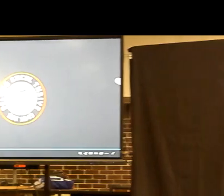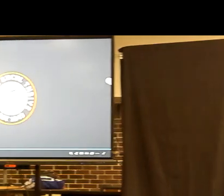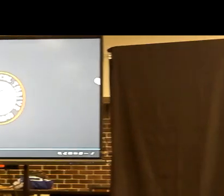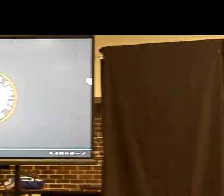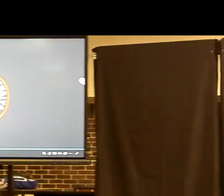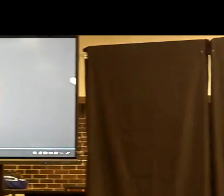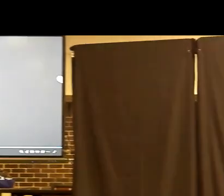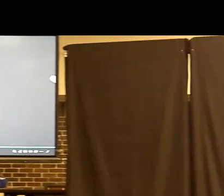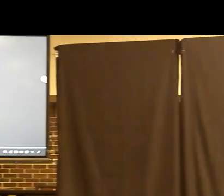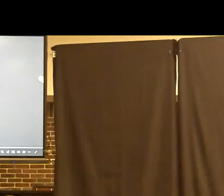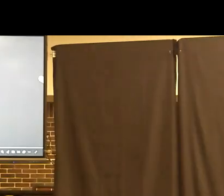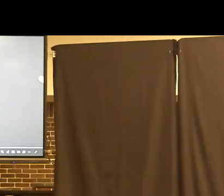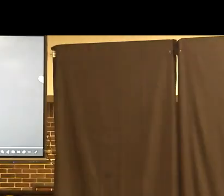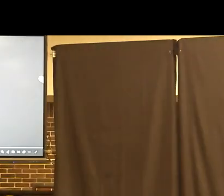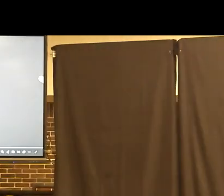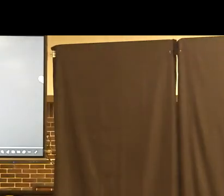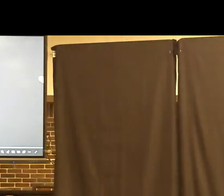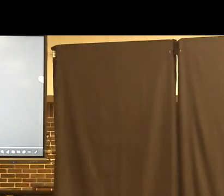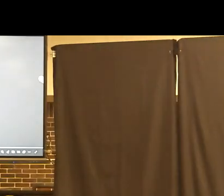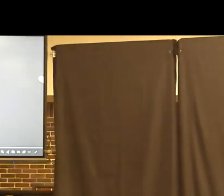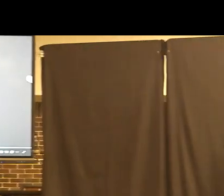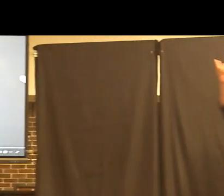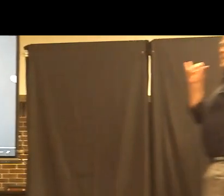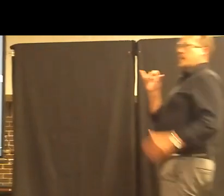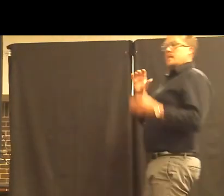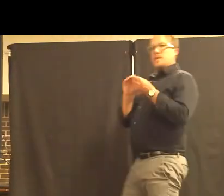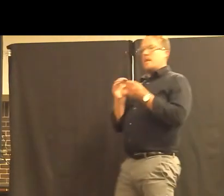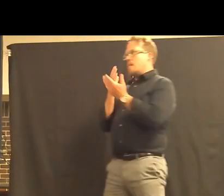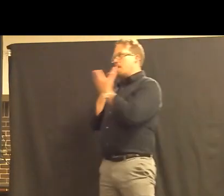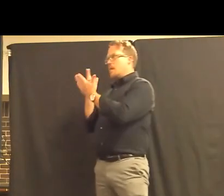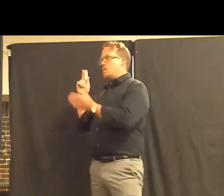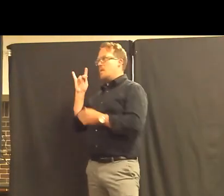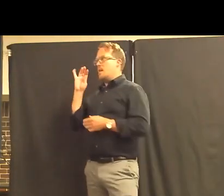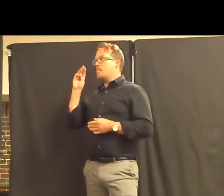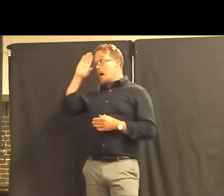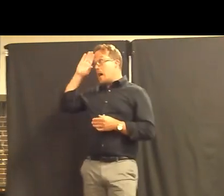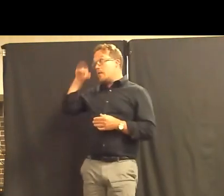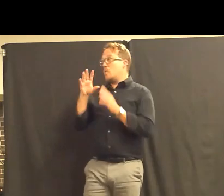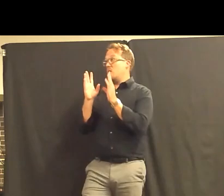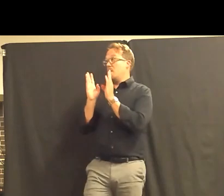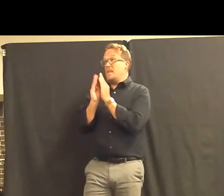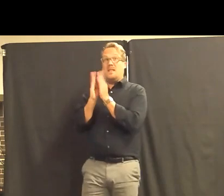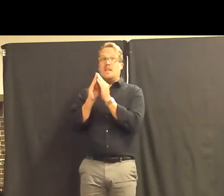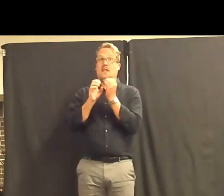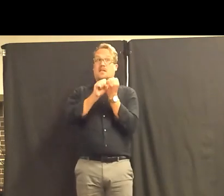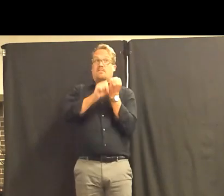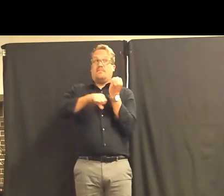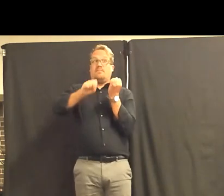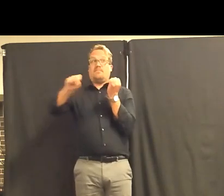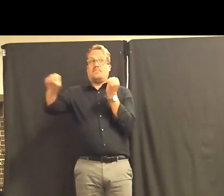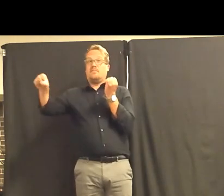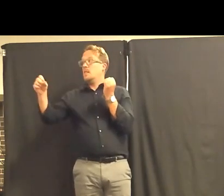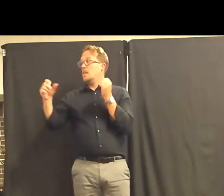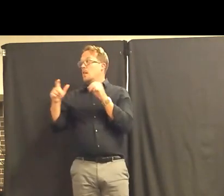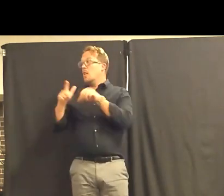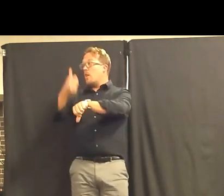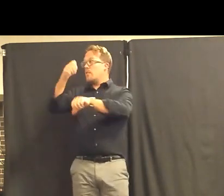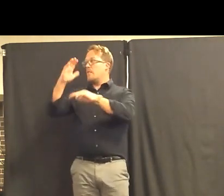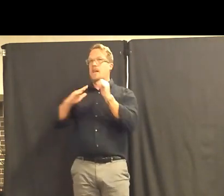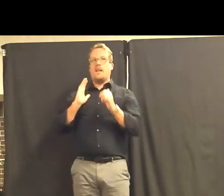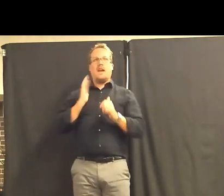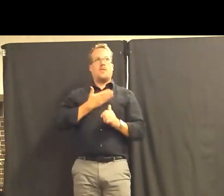Thank you, Kim. I know this meeting is going quite a bit longer than our normal meetings, but I want to thank you